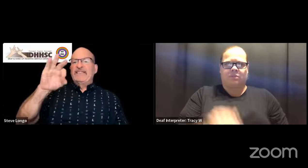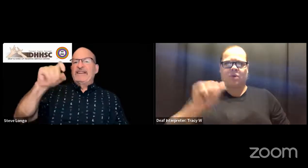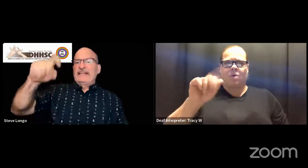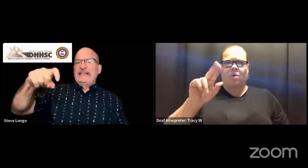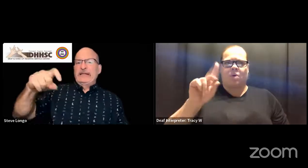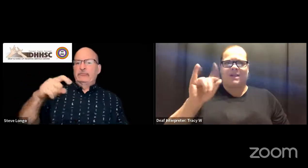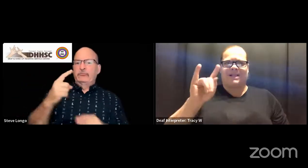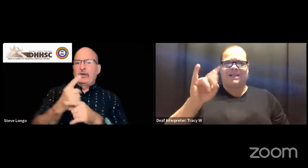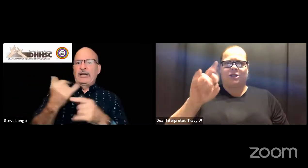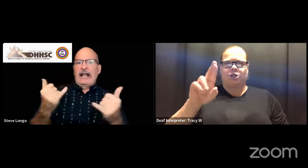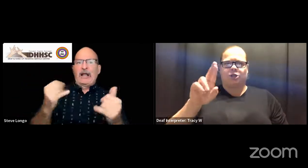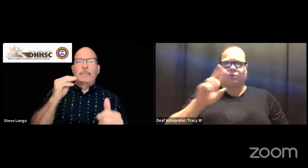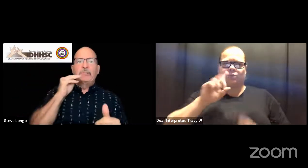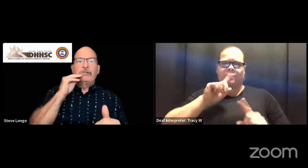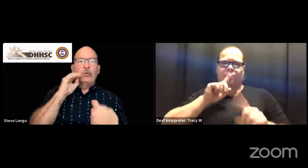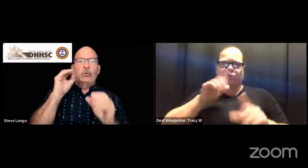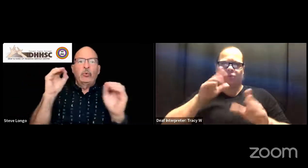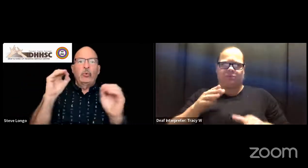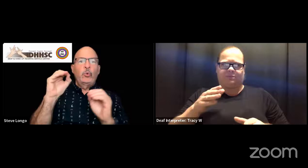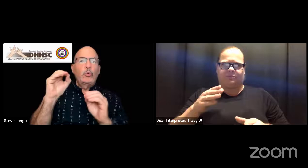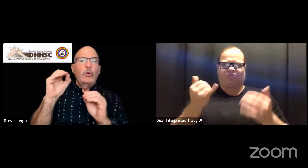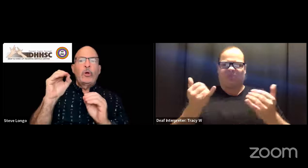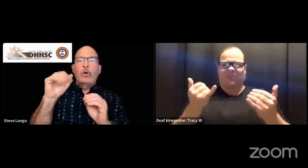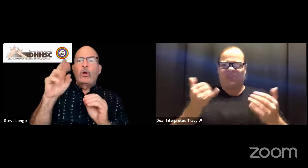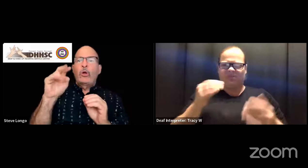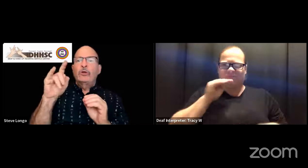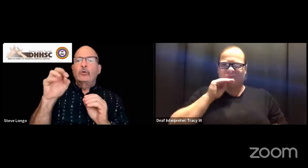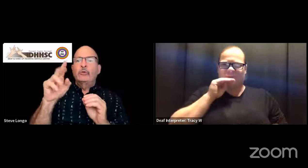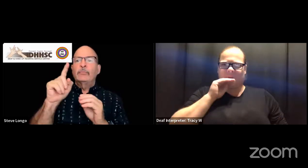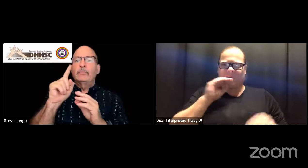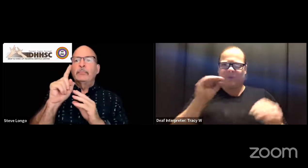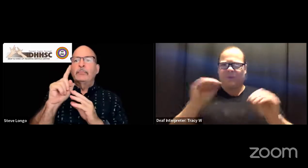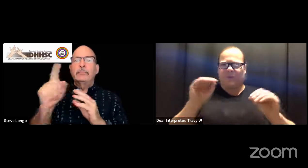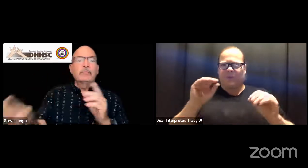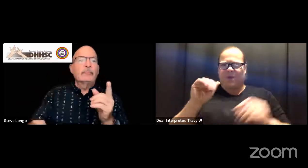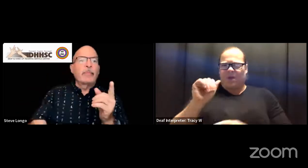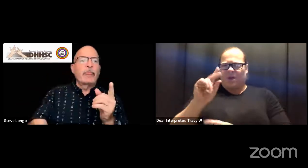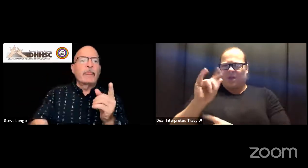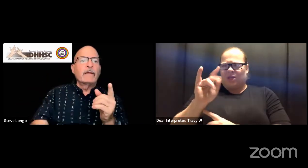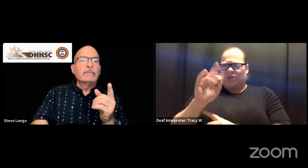The auditor's report for tonight is not needed.